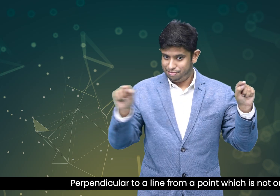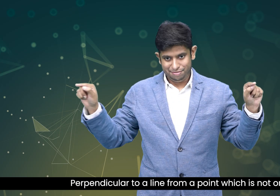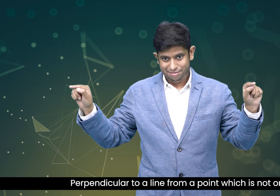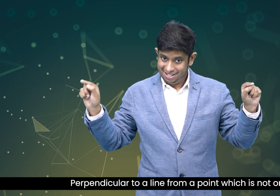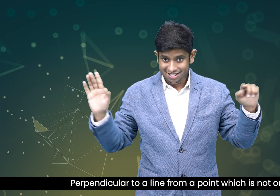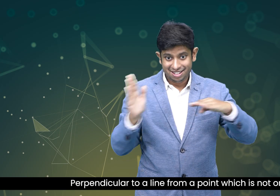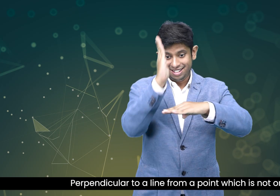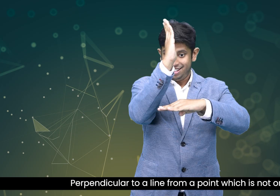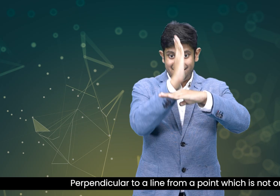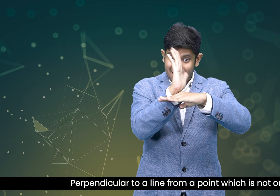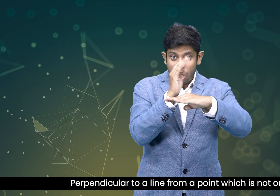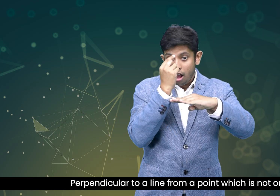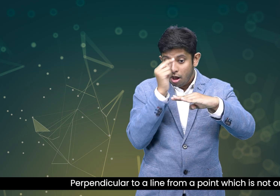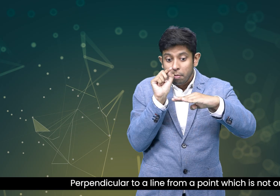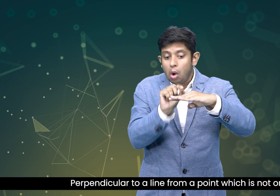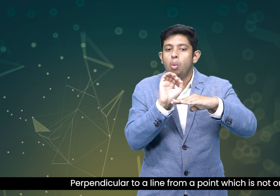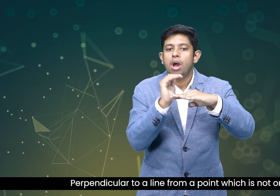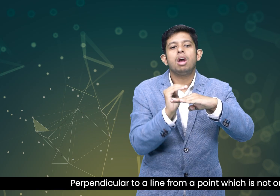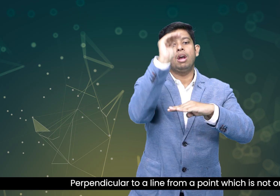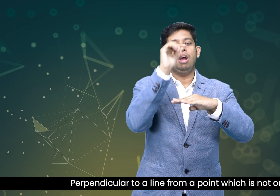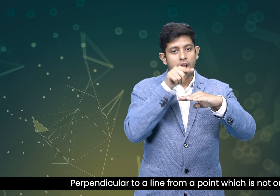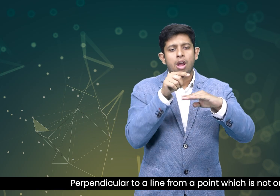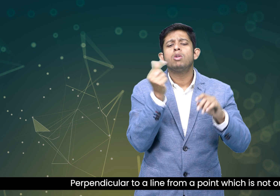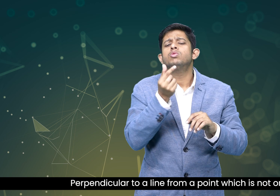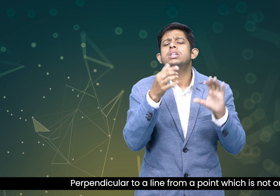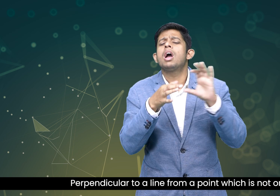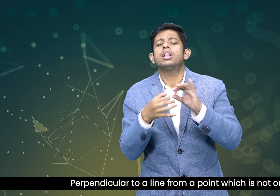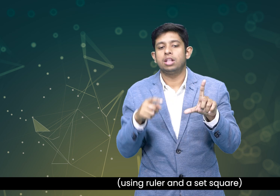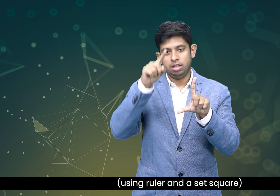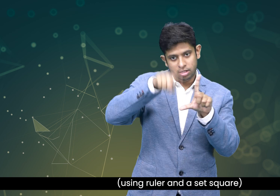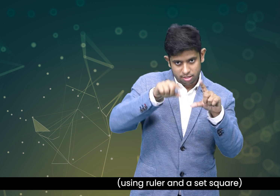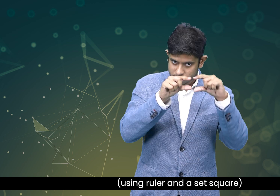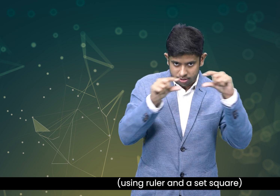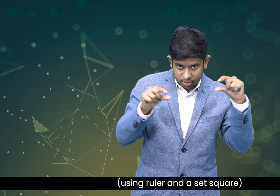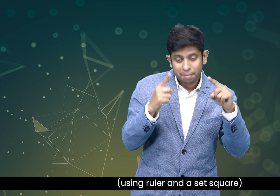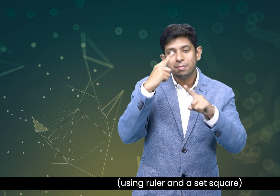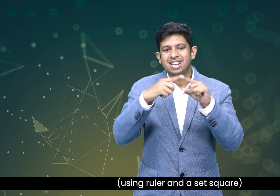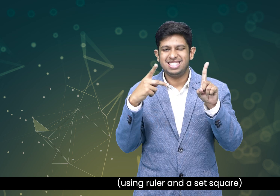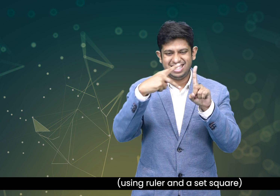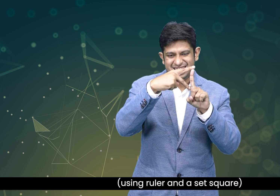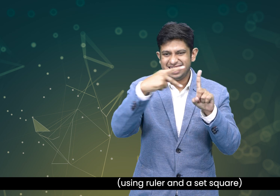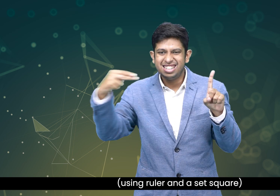Perpendicular to a line from a point which is not on it, using ruler and a set square.